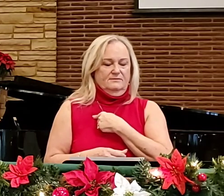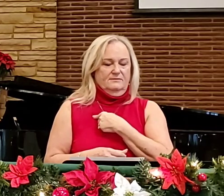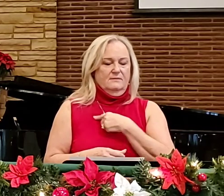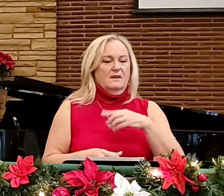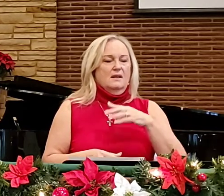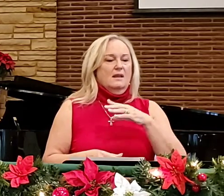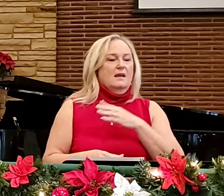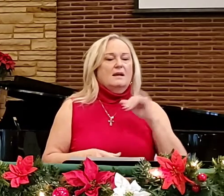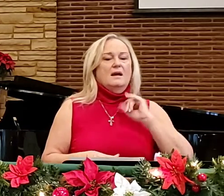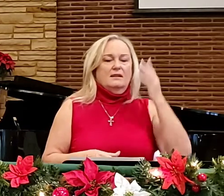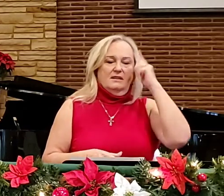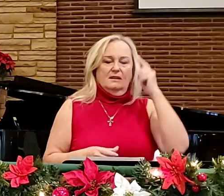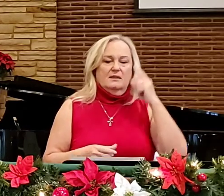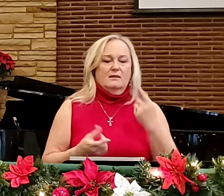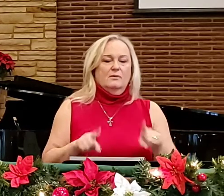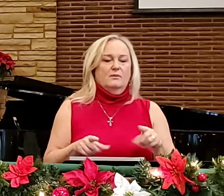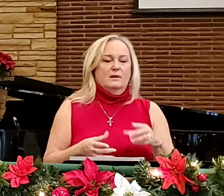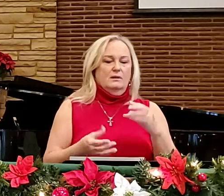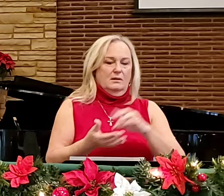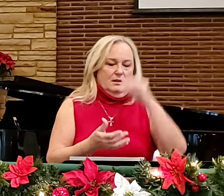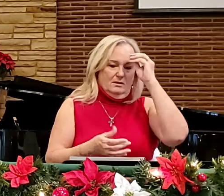And I think when we learn that,